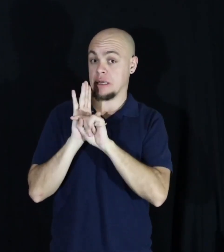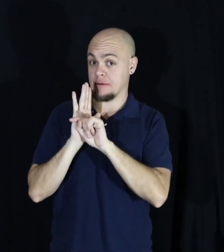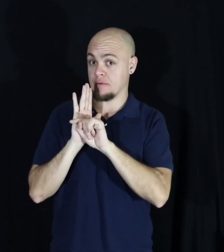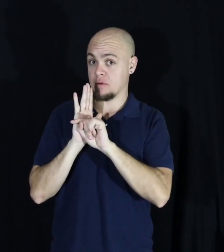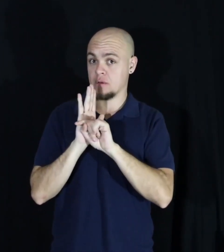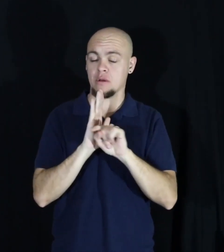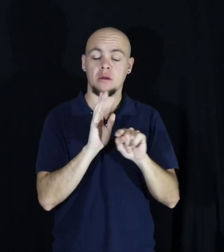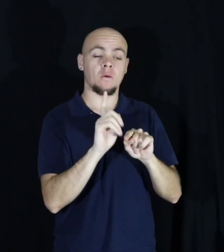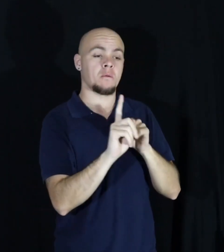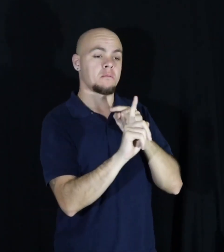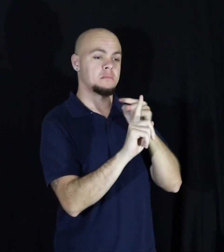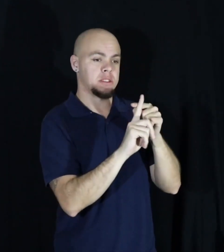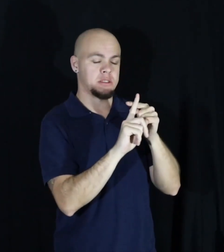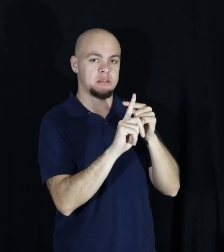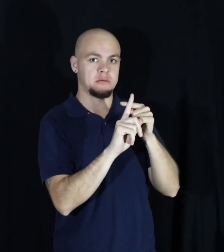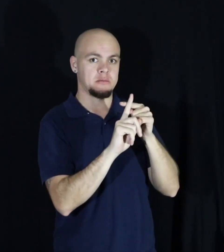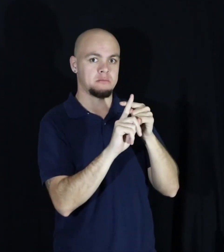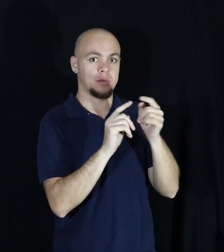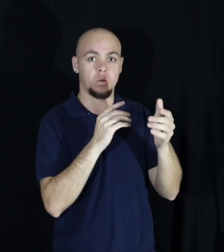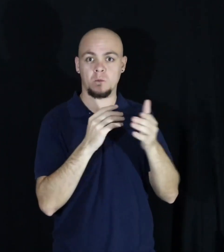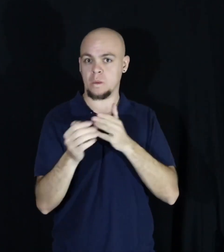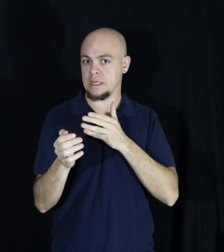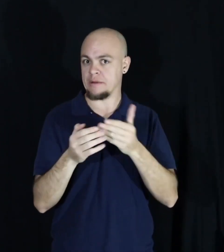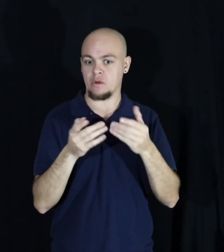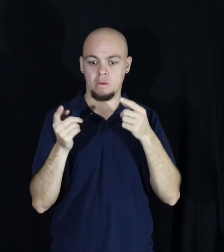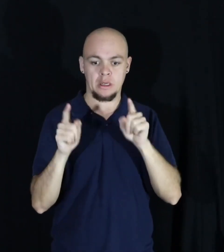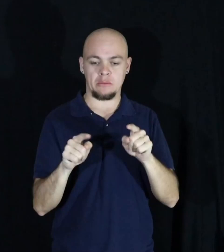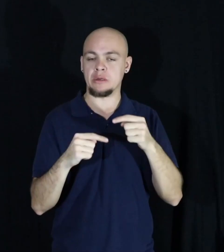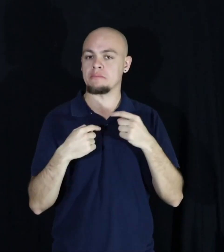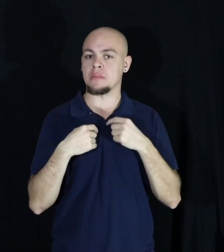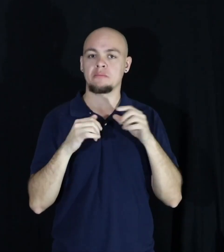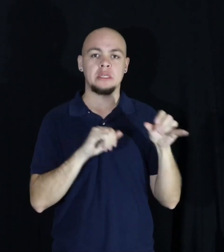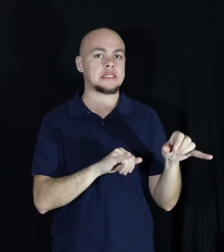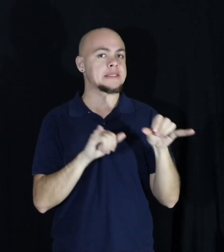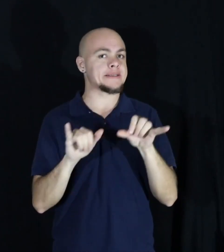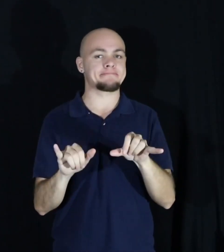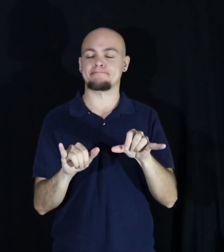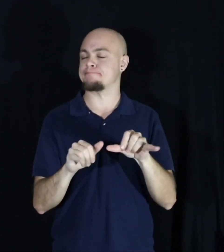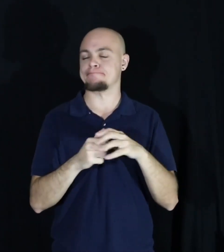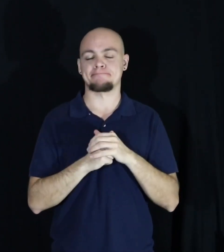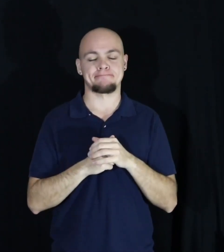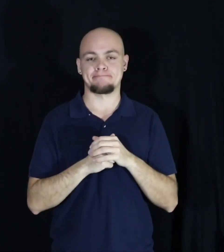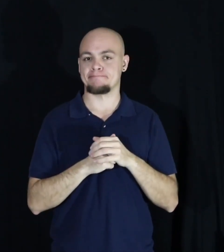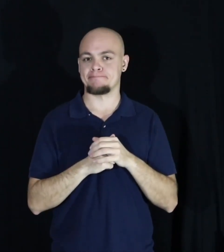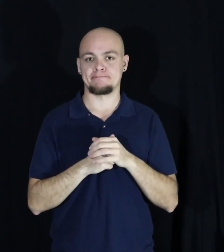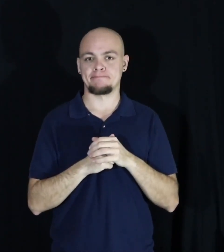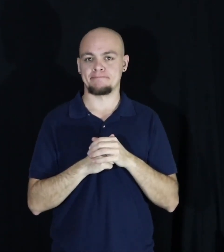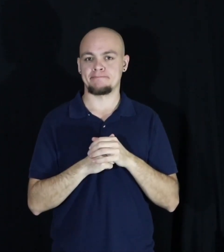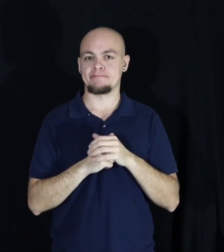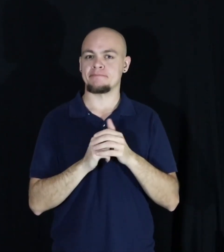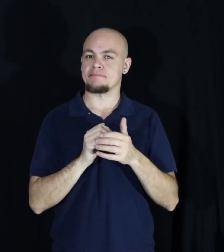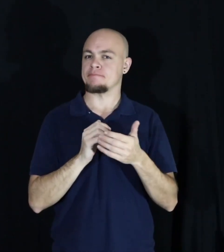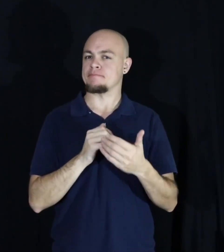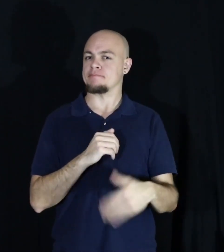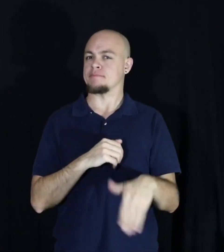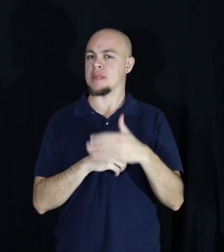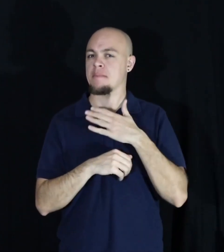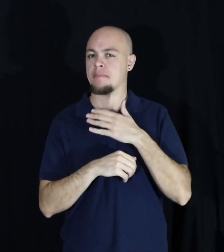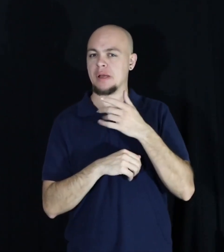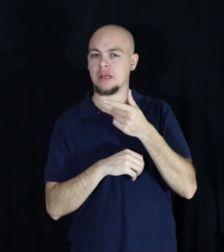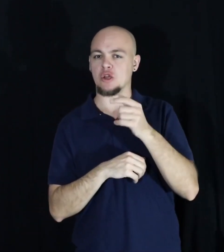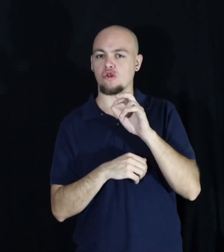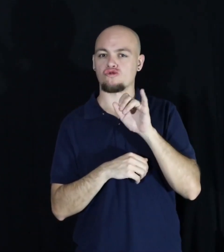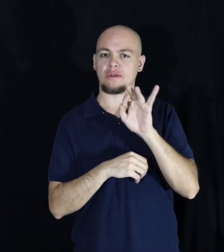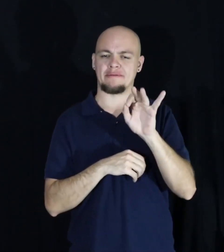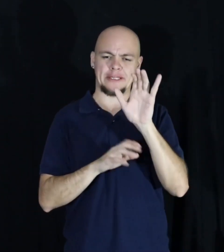very positively, but regardless, I was not going to be the same. So I tried to find gifts in my grief. I became obsessed